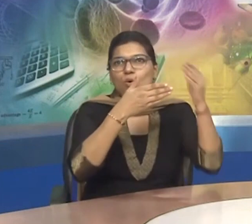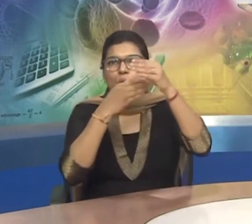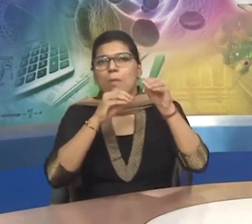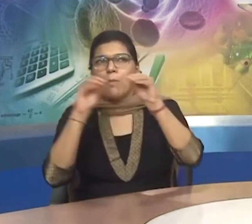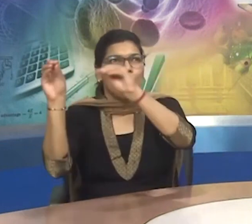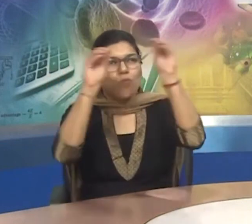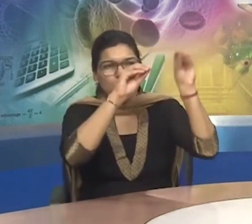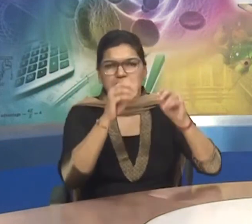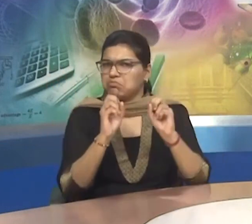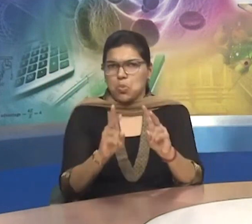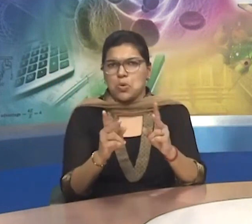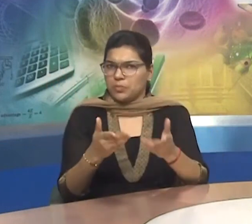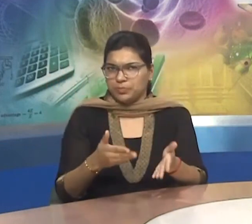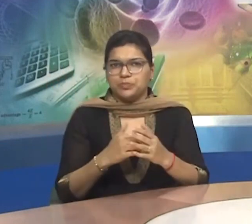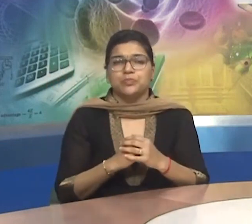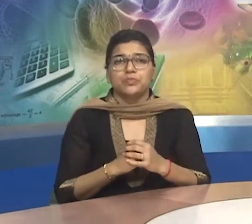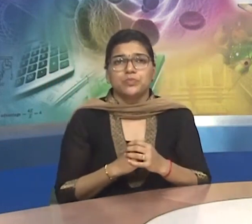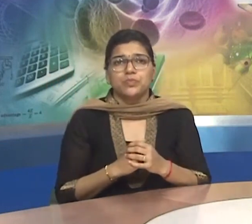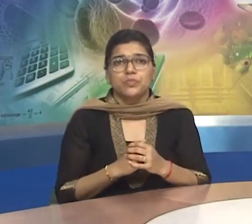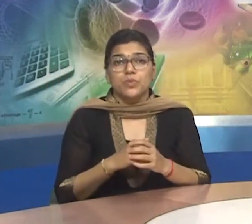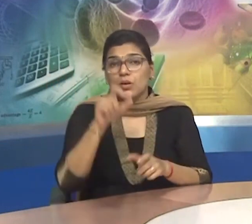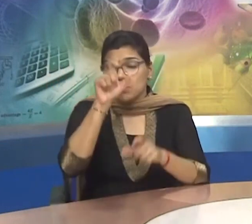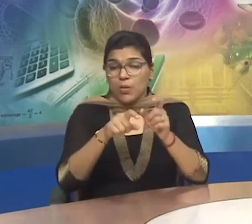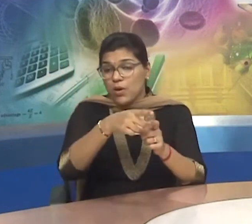Freedom to move freely throughout the territory of India.